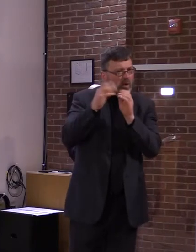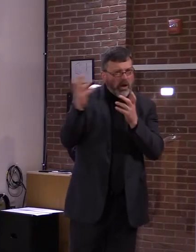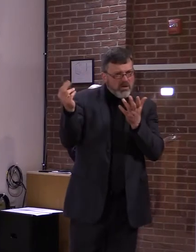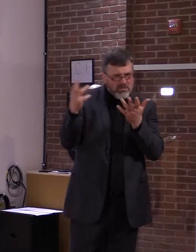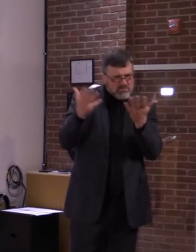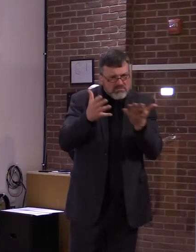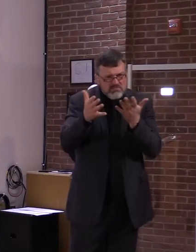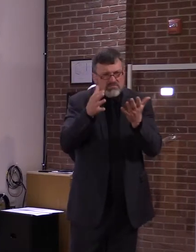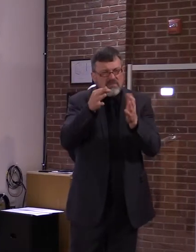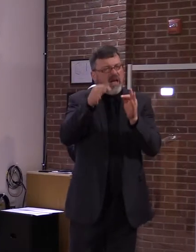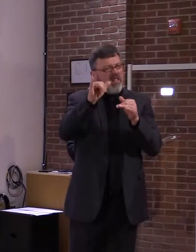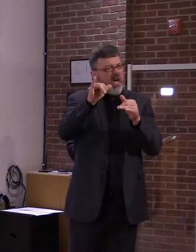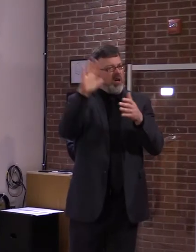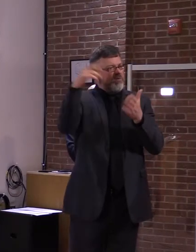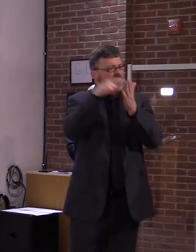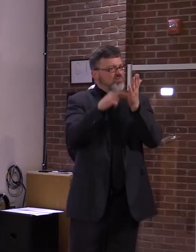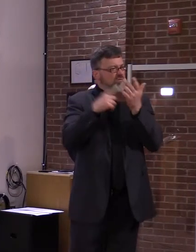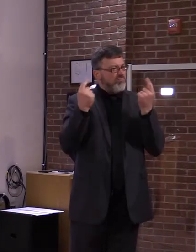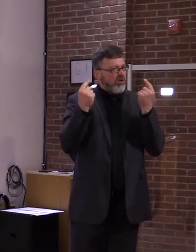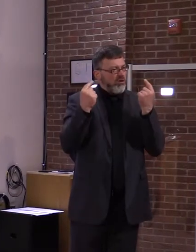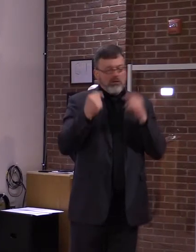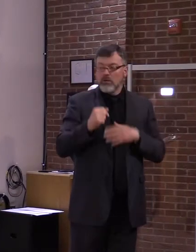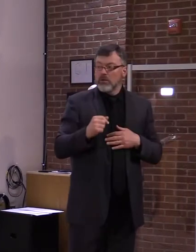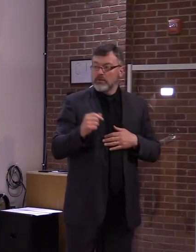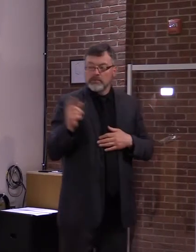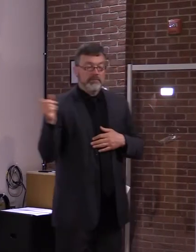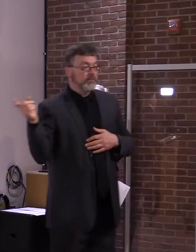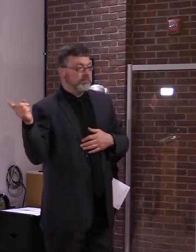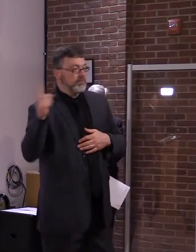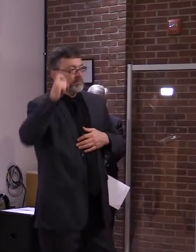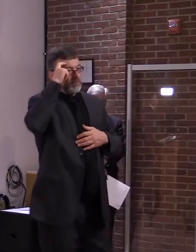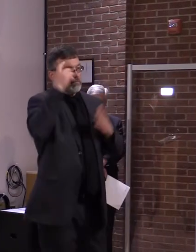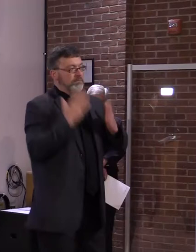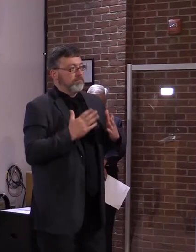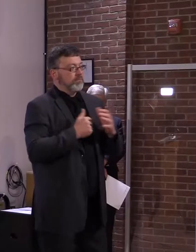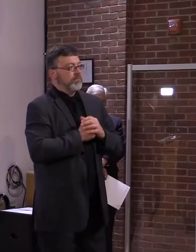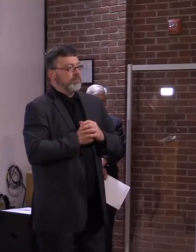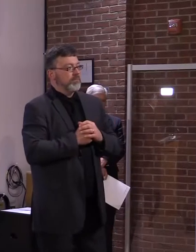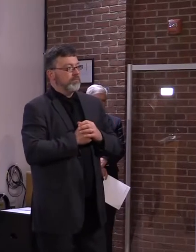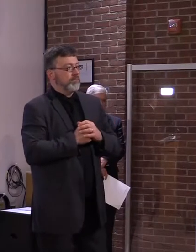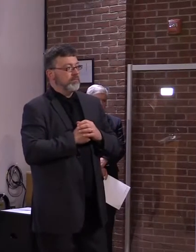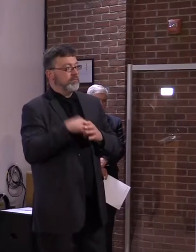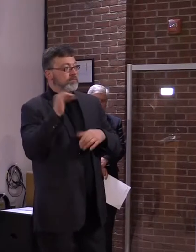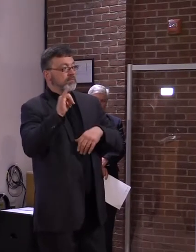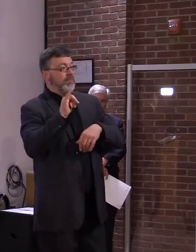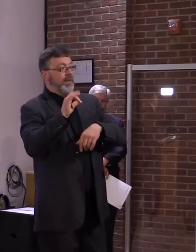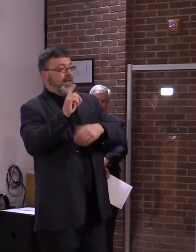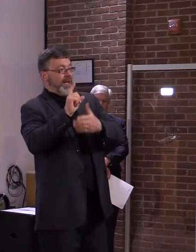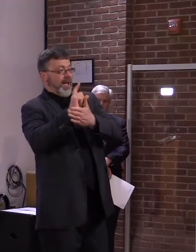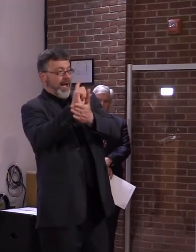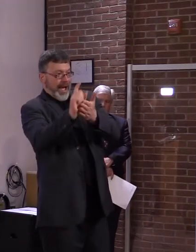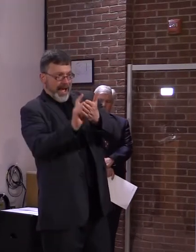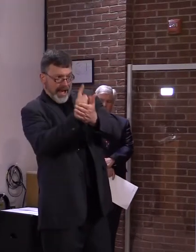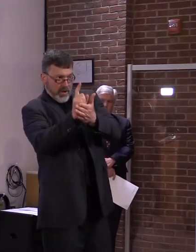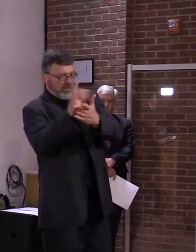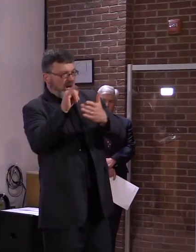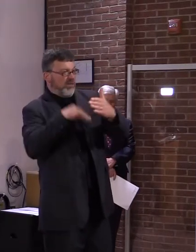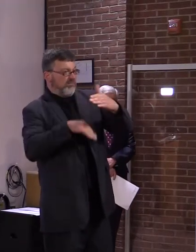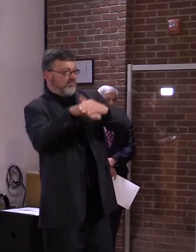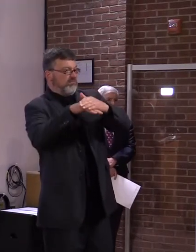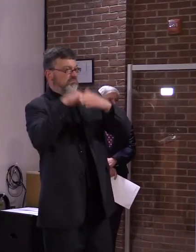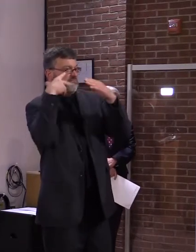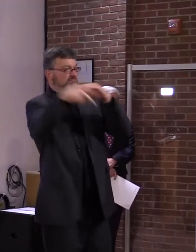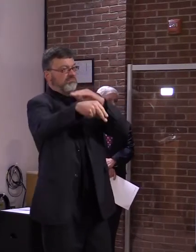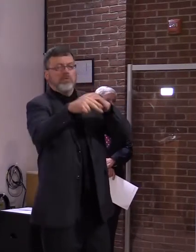First of all, this will lift the restriction on the hours at this point in time. They still have to follow the Vermont Forward